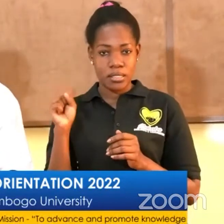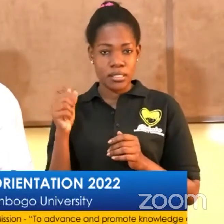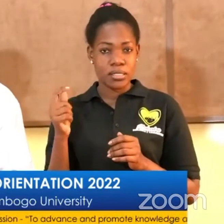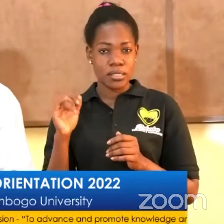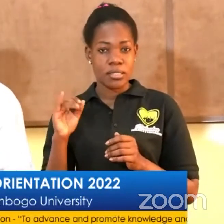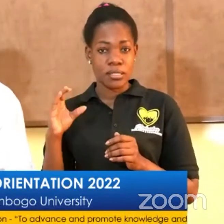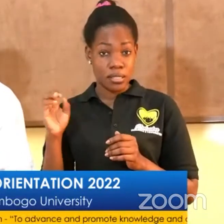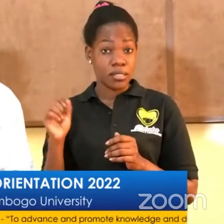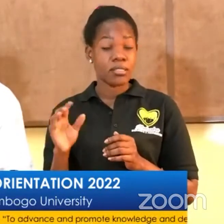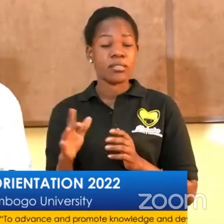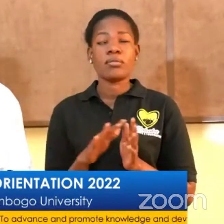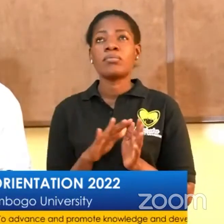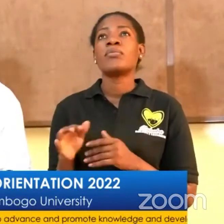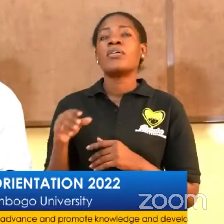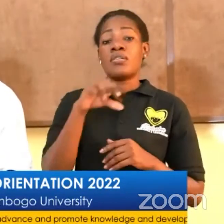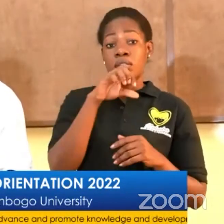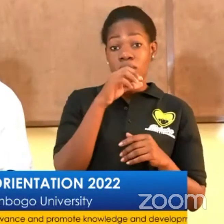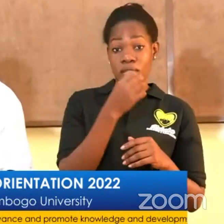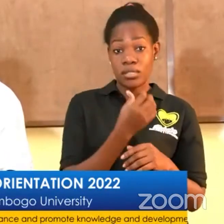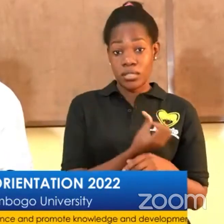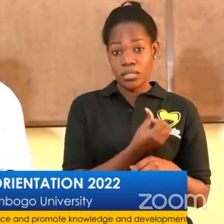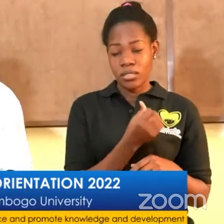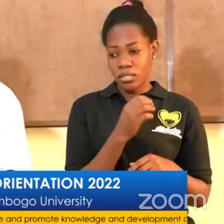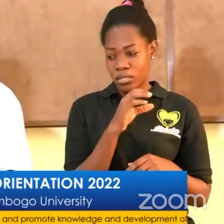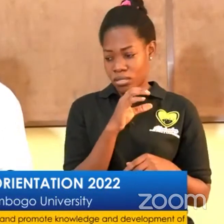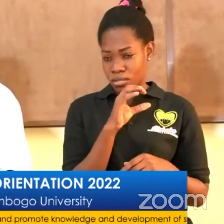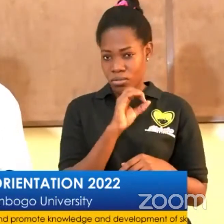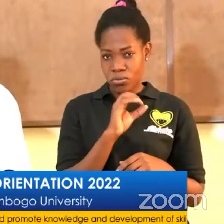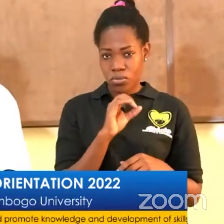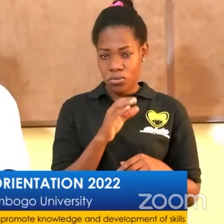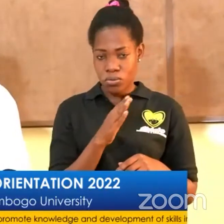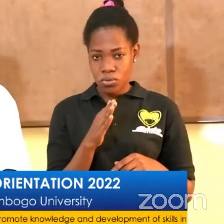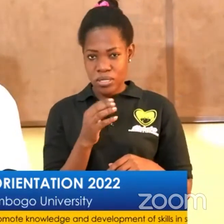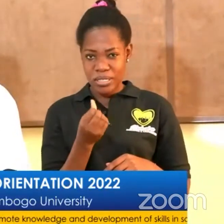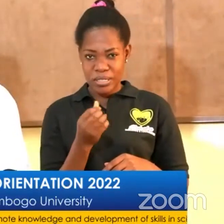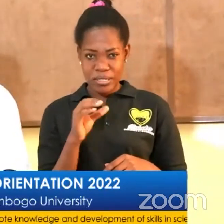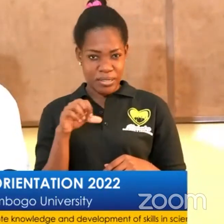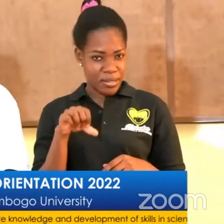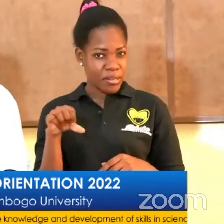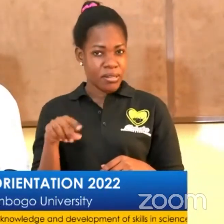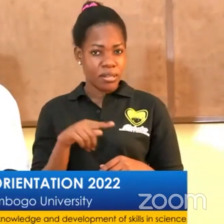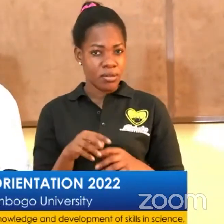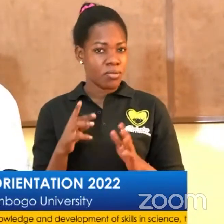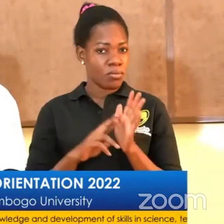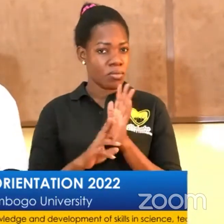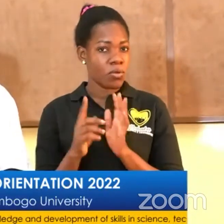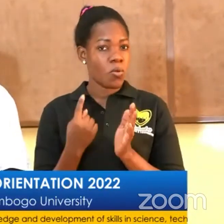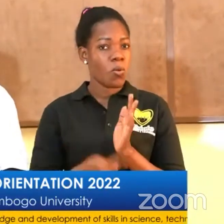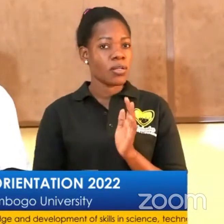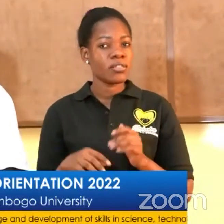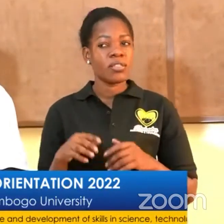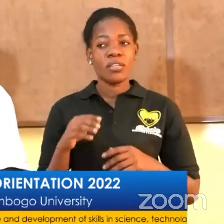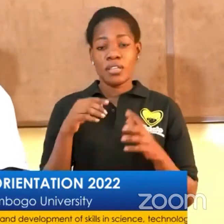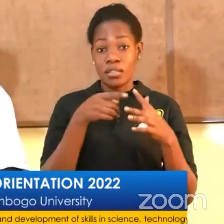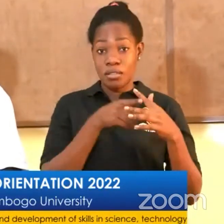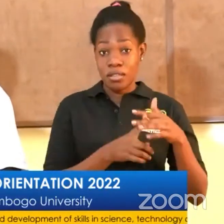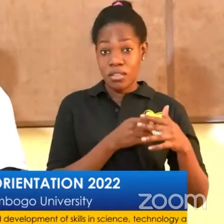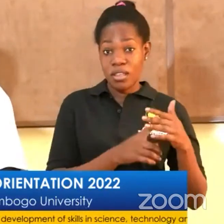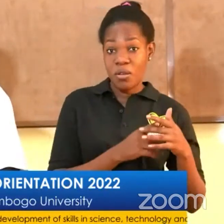to 699 represents civil engineering, mechanical engineering,